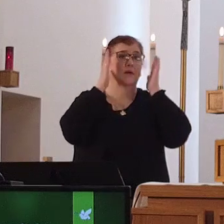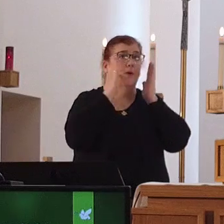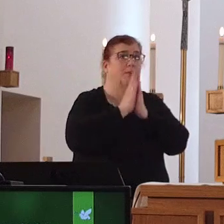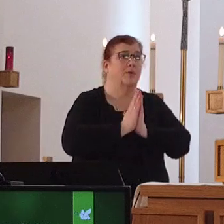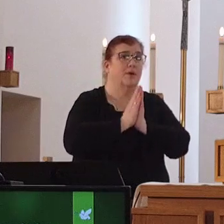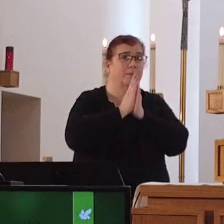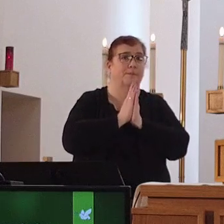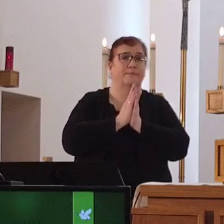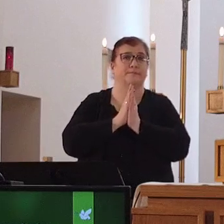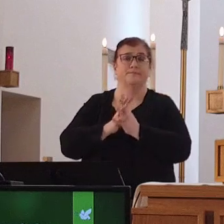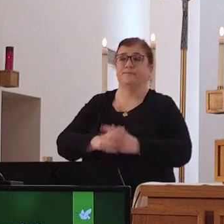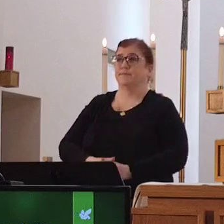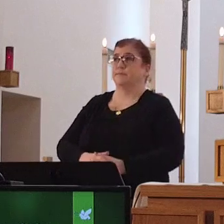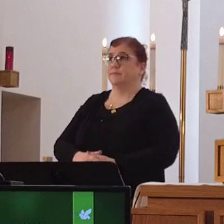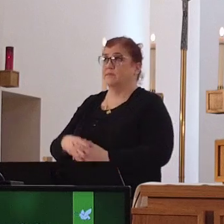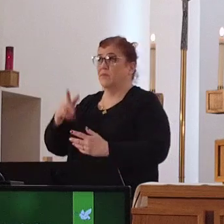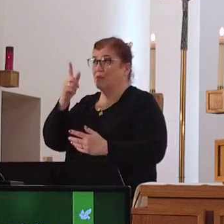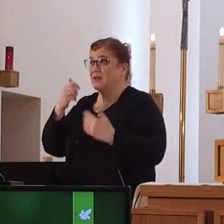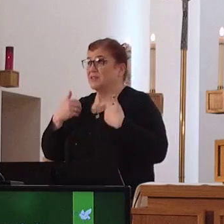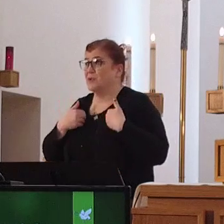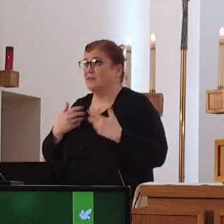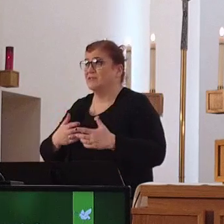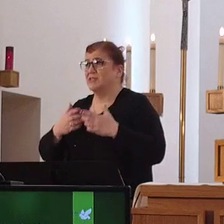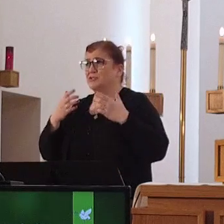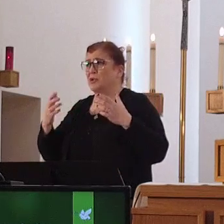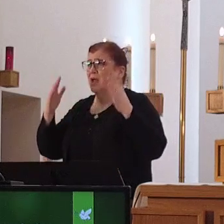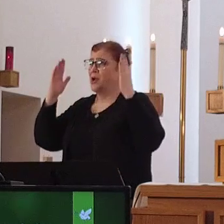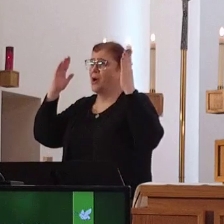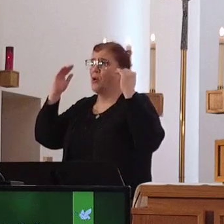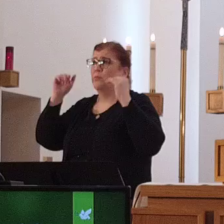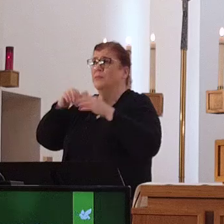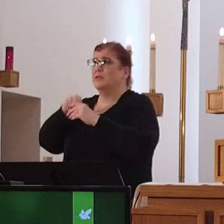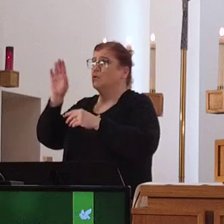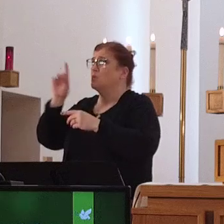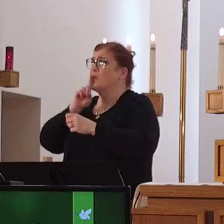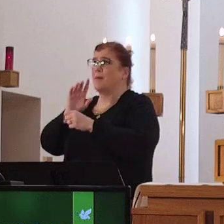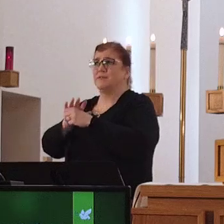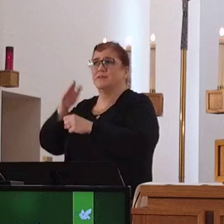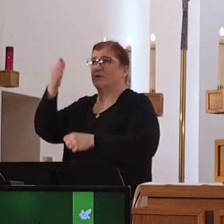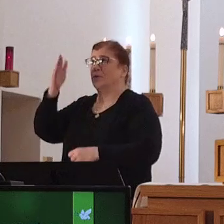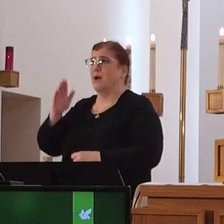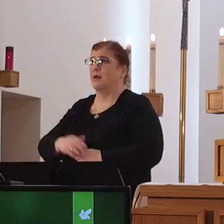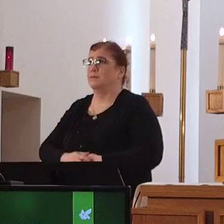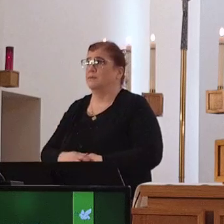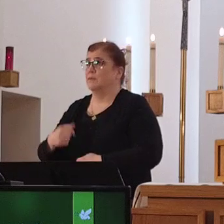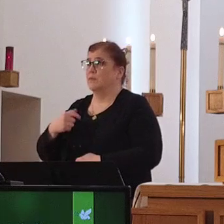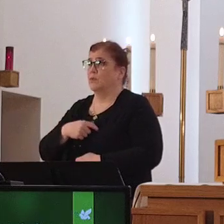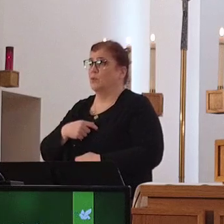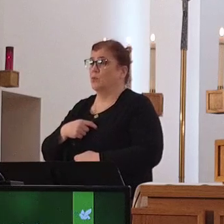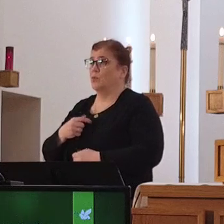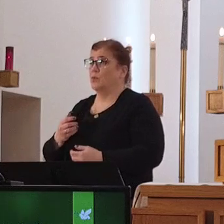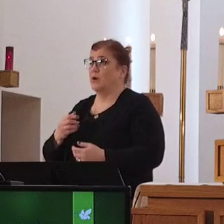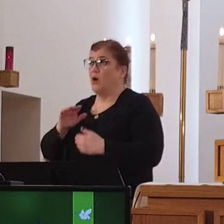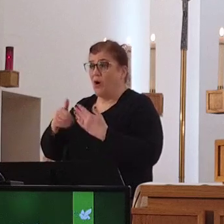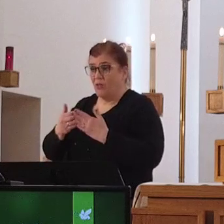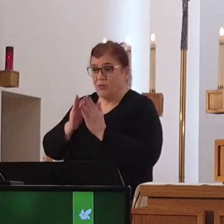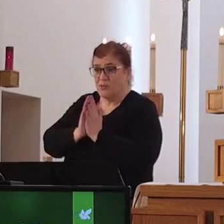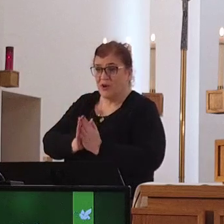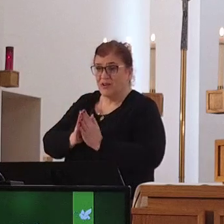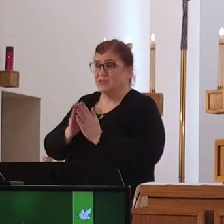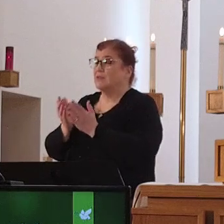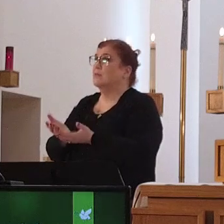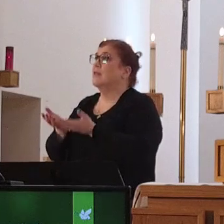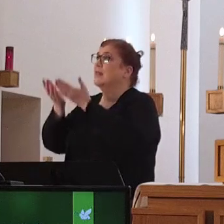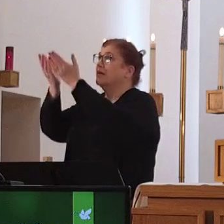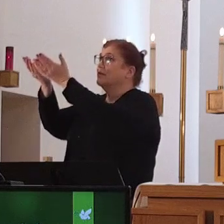prayer. Since we have such great hope in your promises, O God, we lift these and all our prayers to